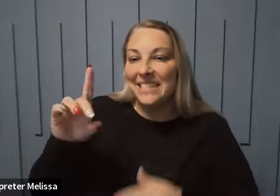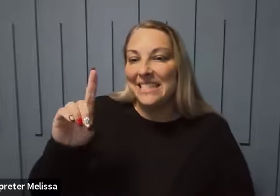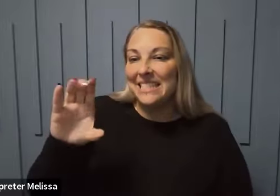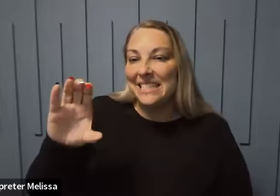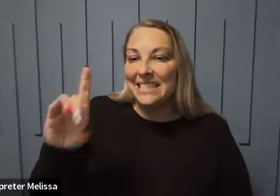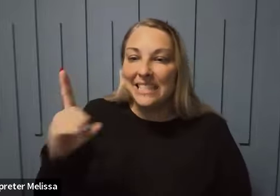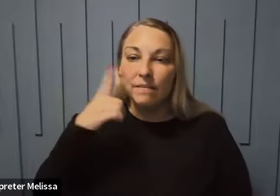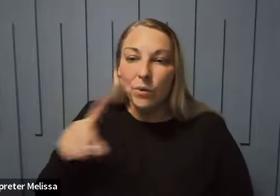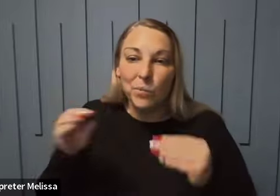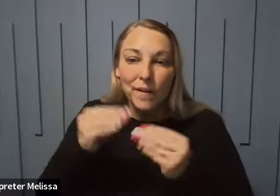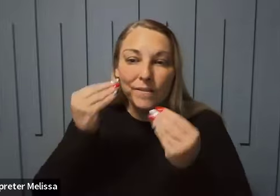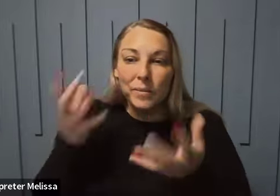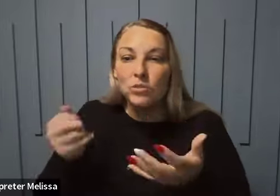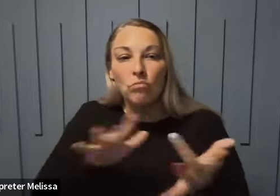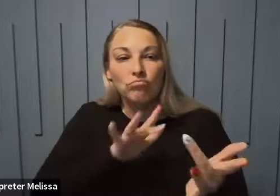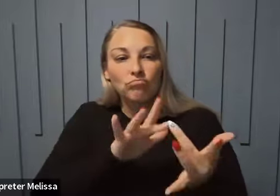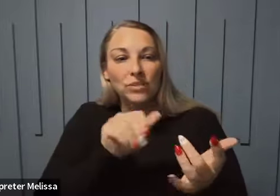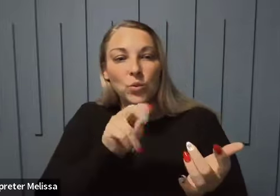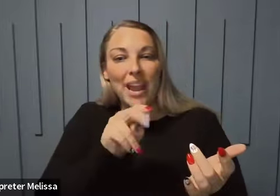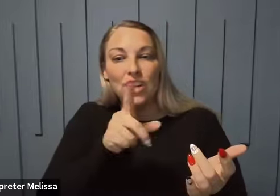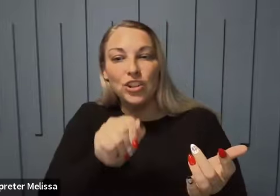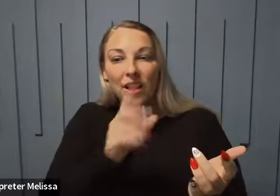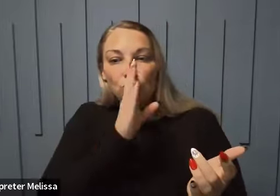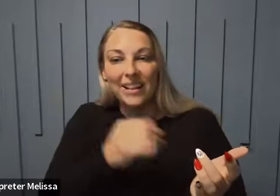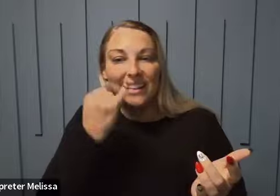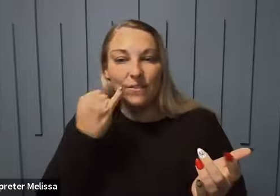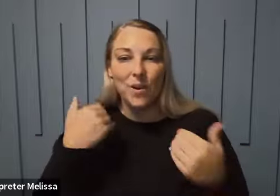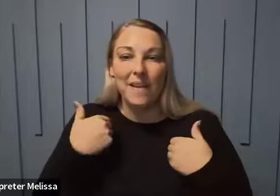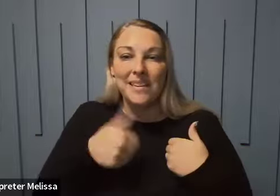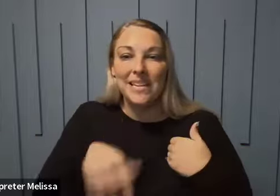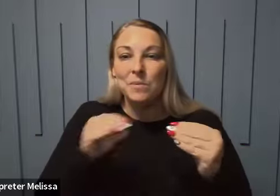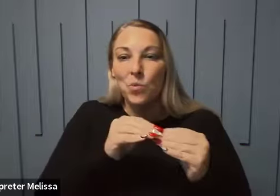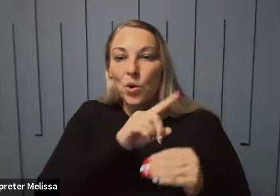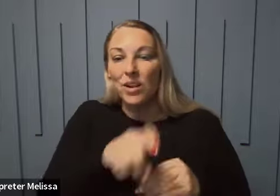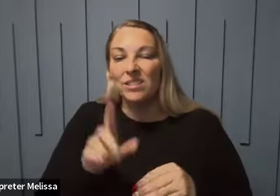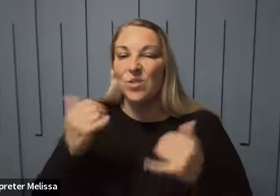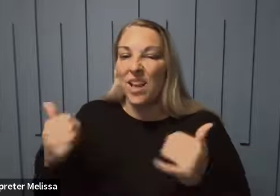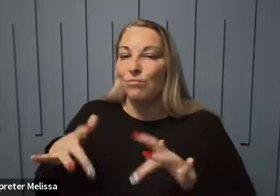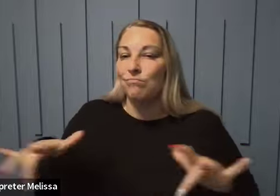or reach out to Angela directly for any questions. Thank you all for being here. I'm going to stop recording now.